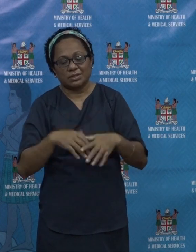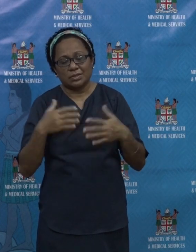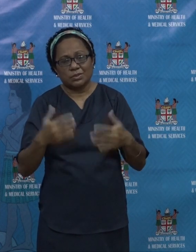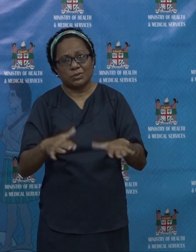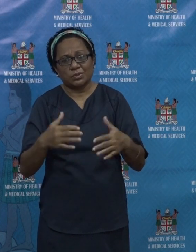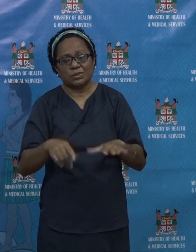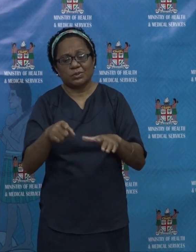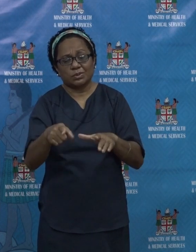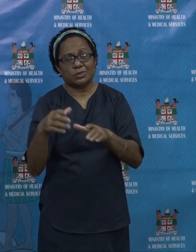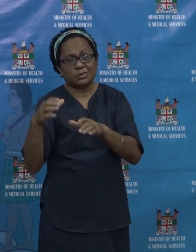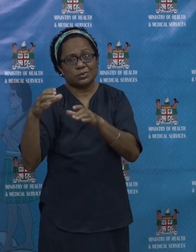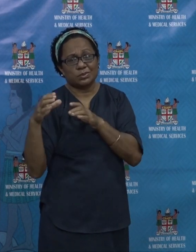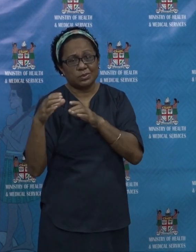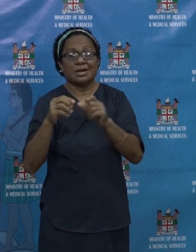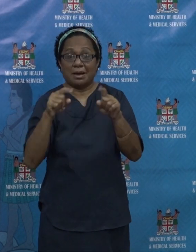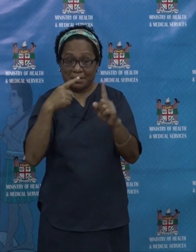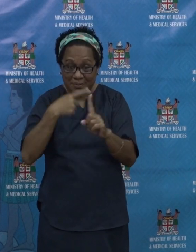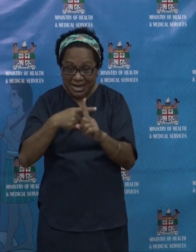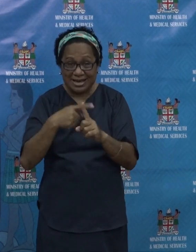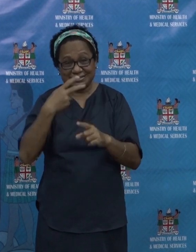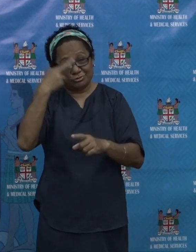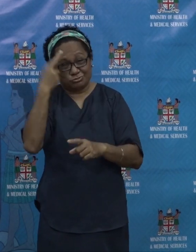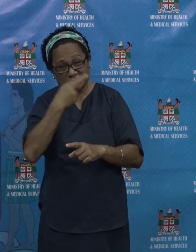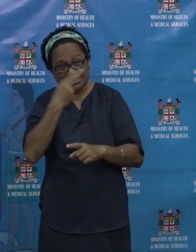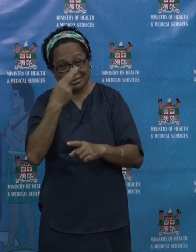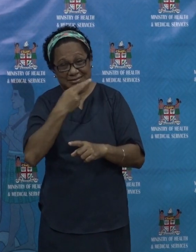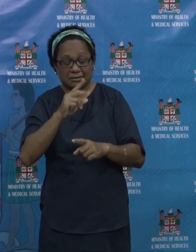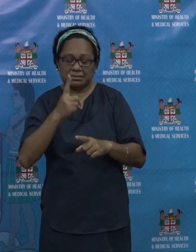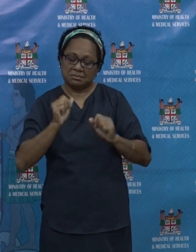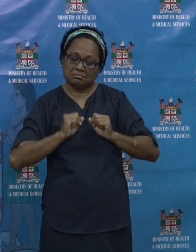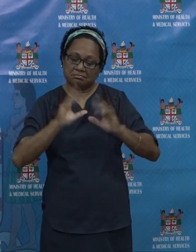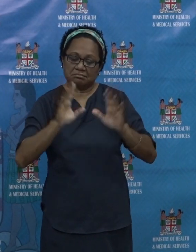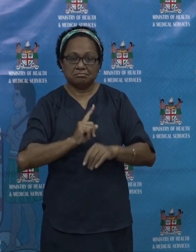significant personal risks. This is the same in Fiji.